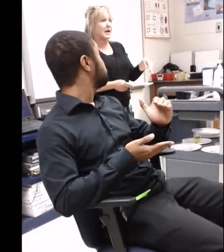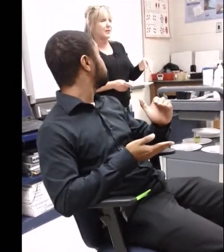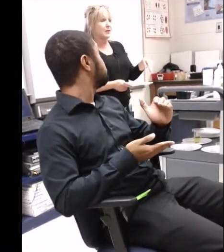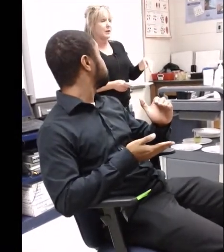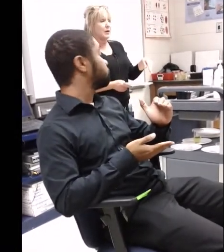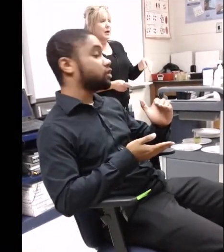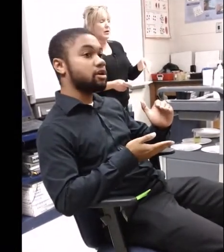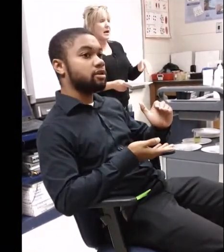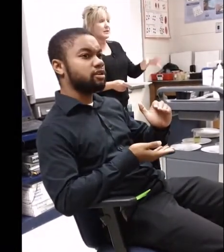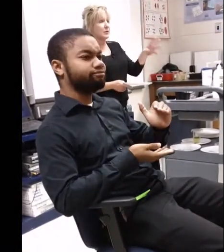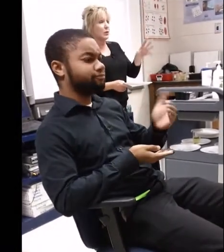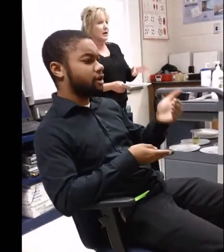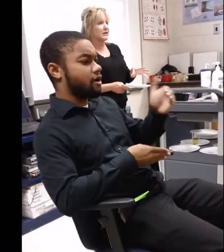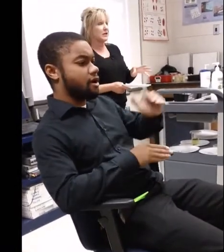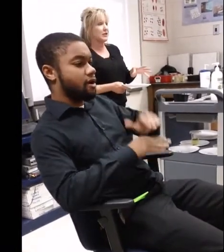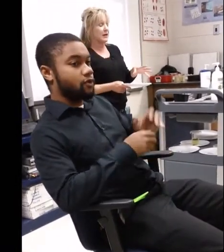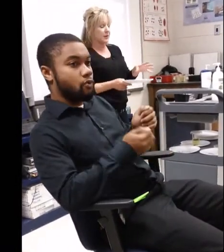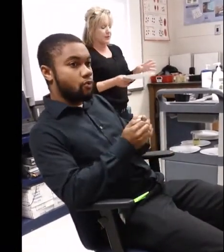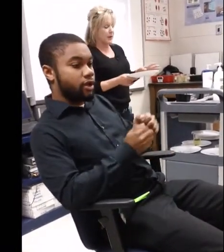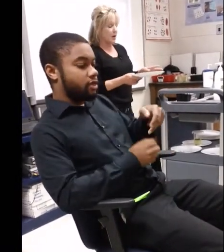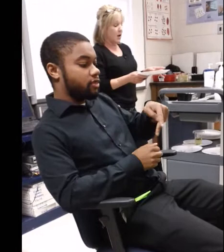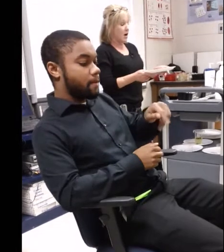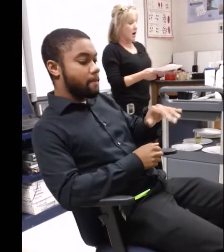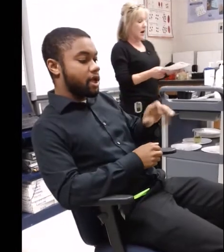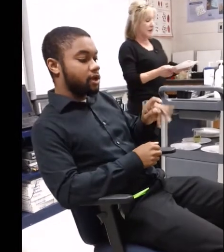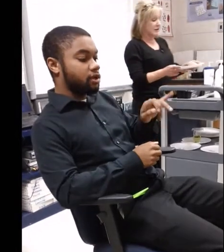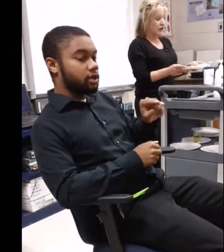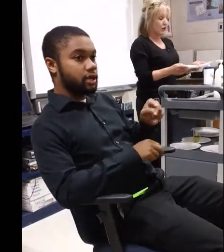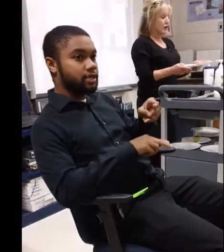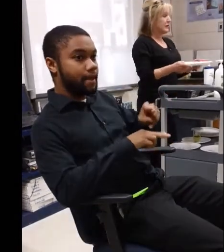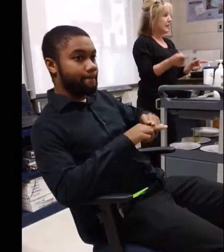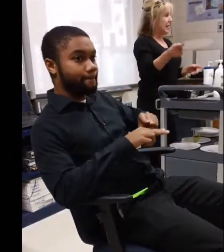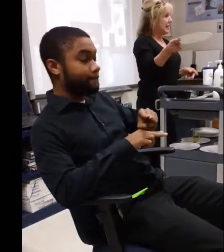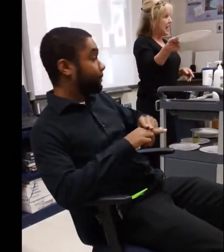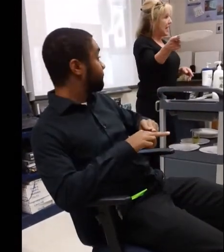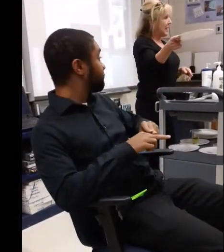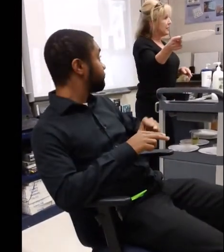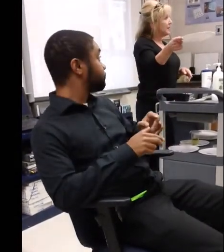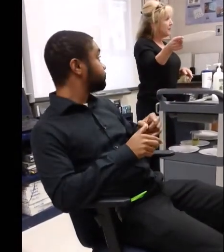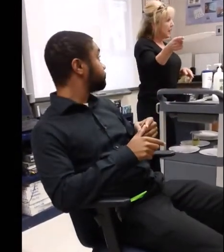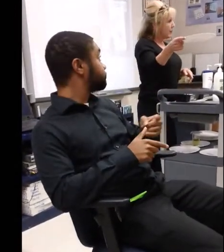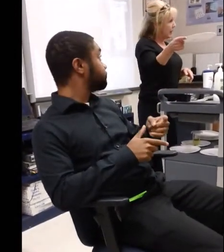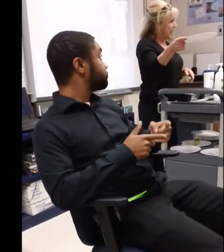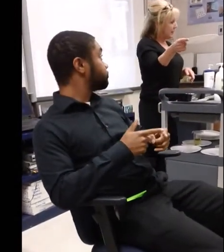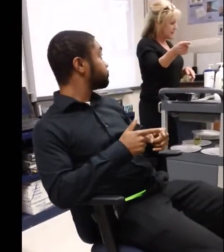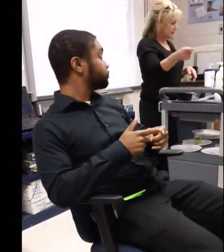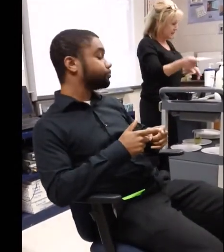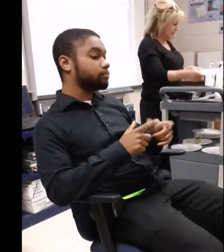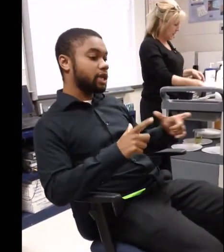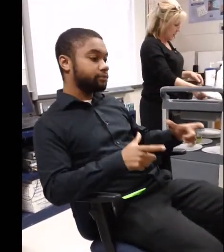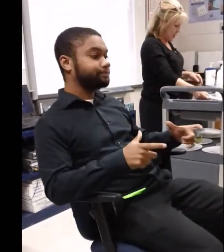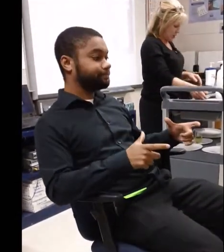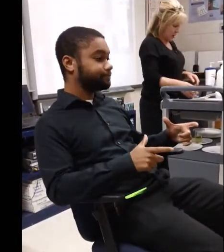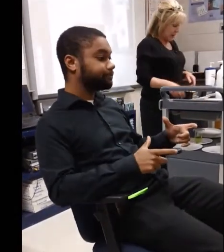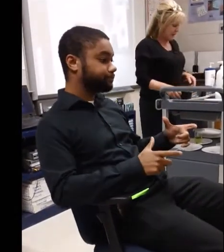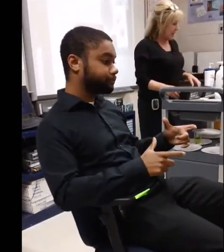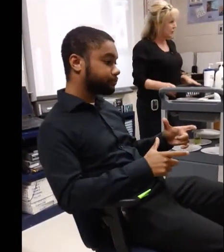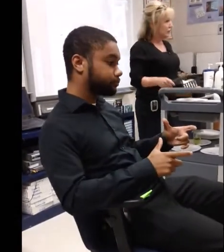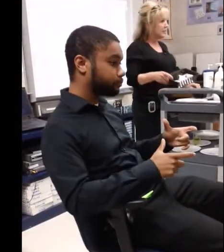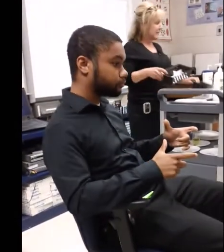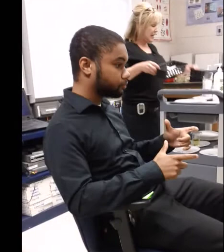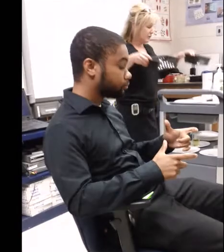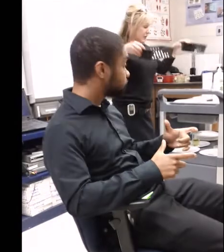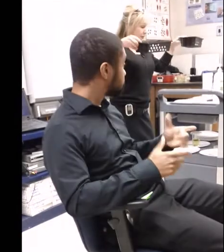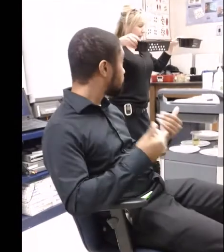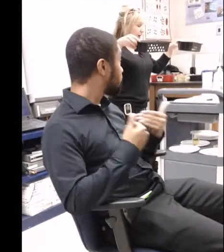packing tape. Okay, so we're not touching them. Alright, so you're going to need a paper plate. I've got